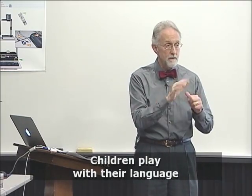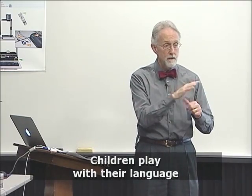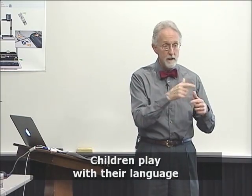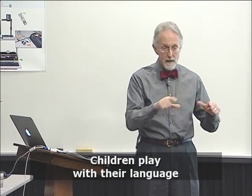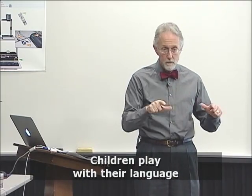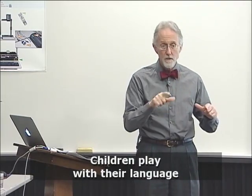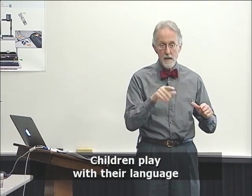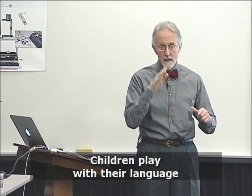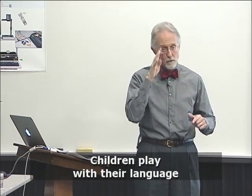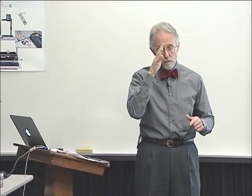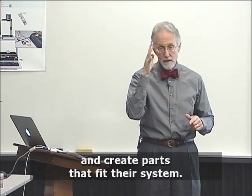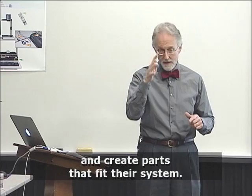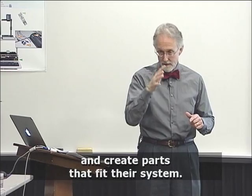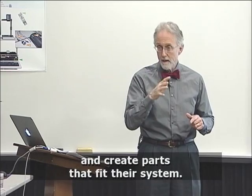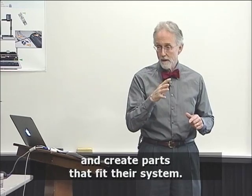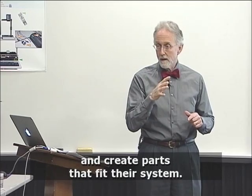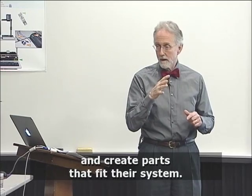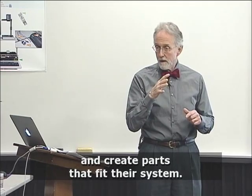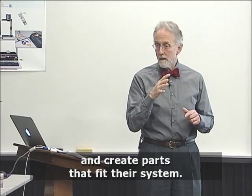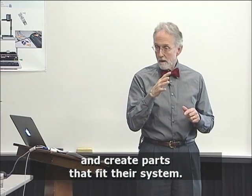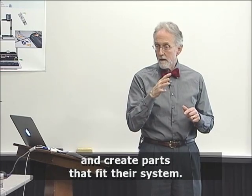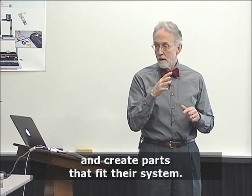their language and create